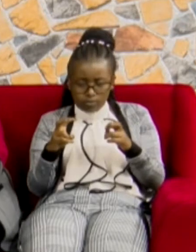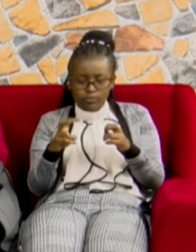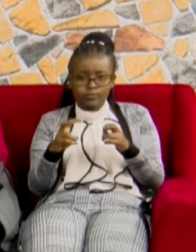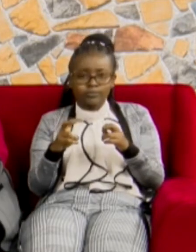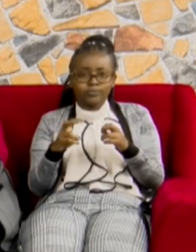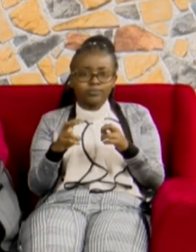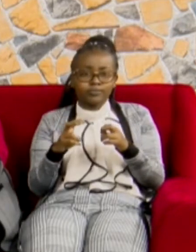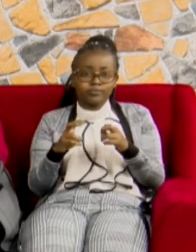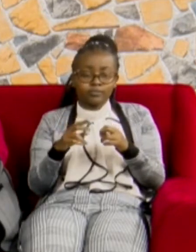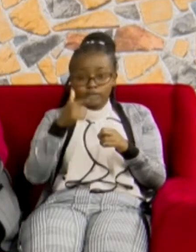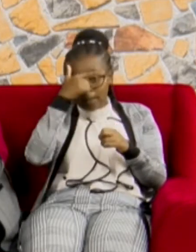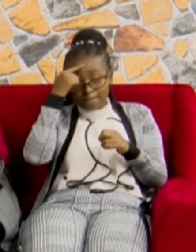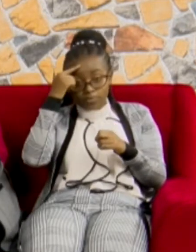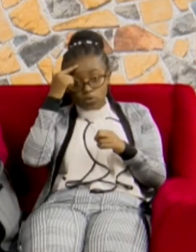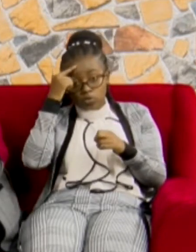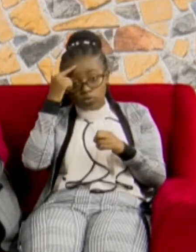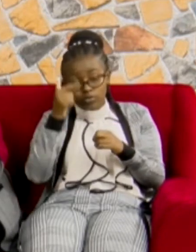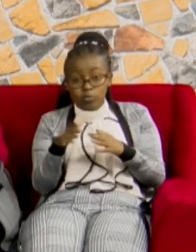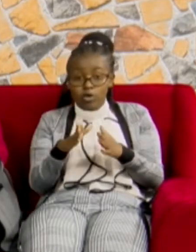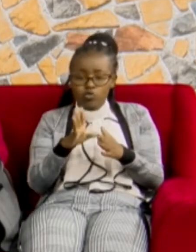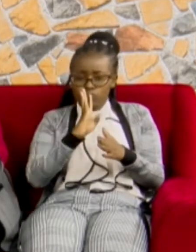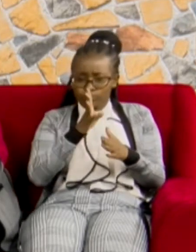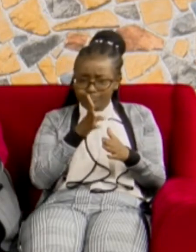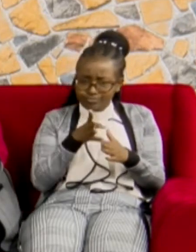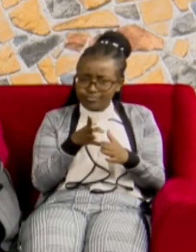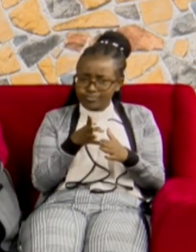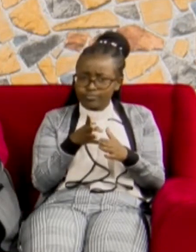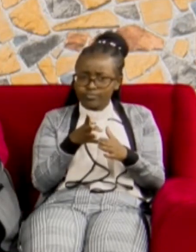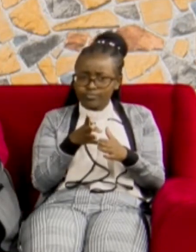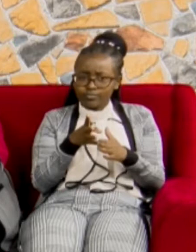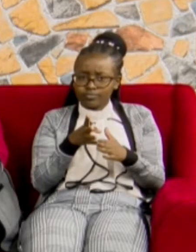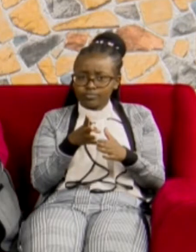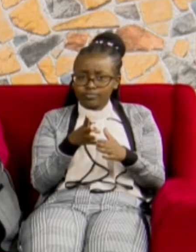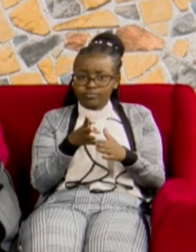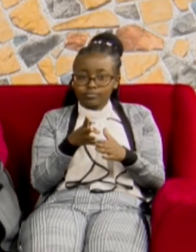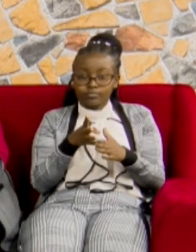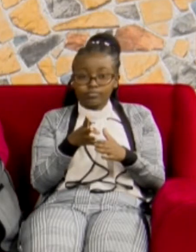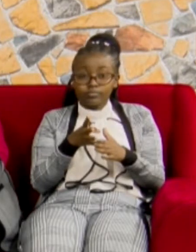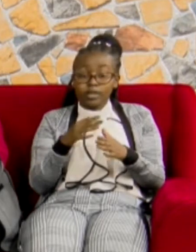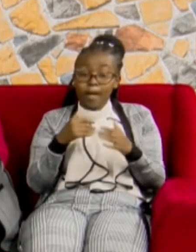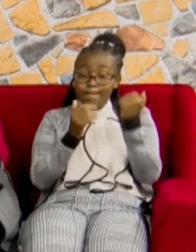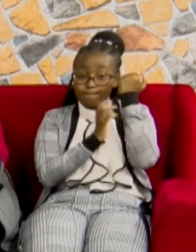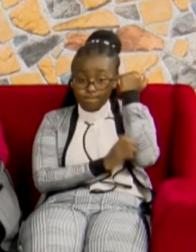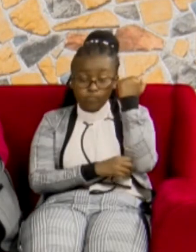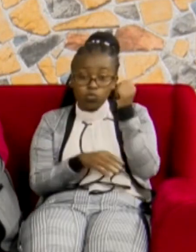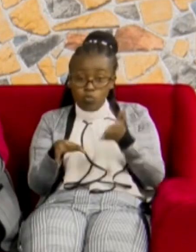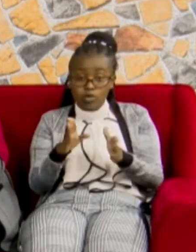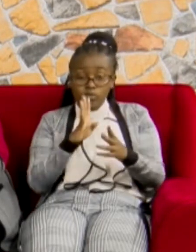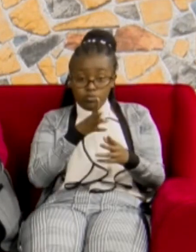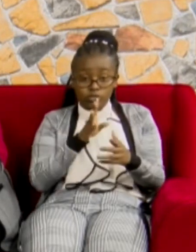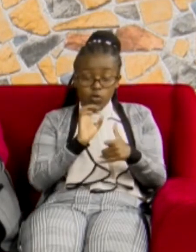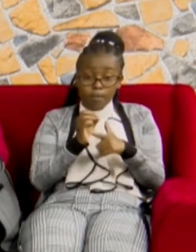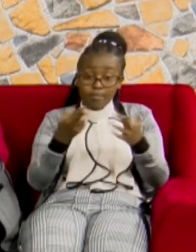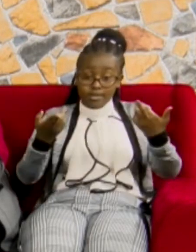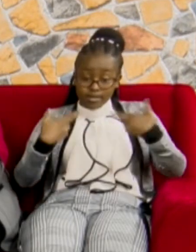it because of the way you perceive the speech that you're being, like you find children with autism have poor comprehension or the